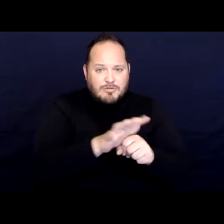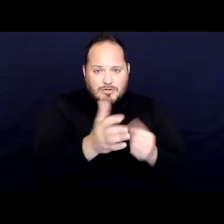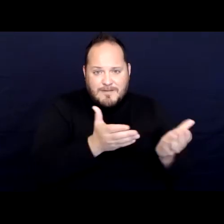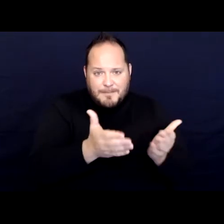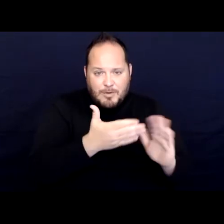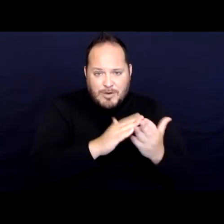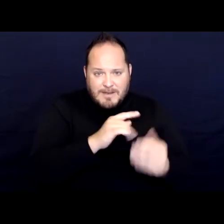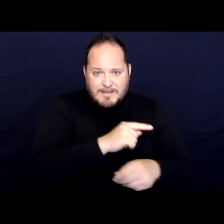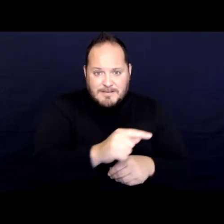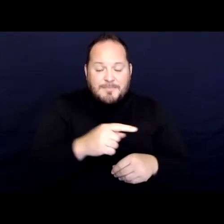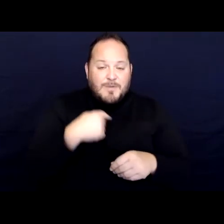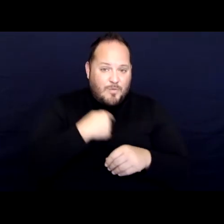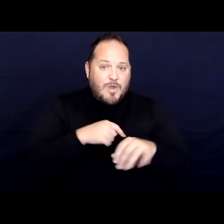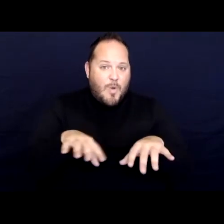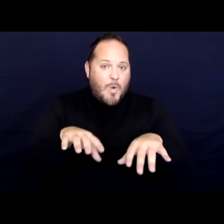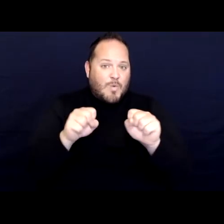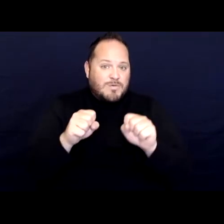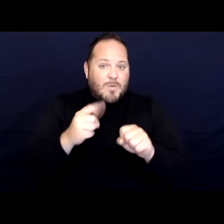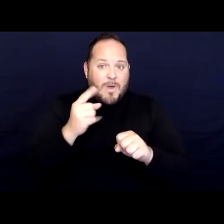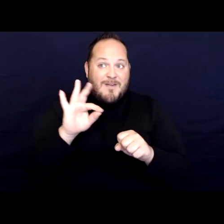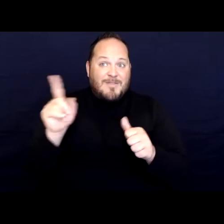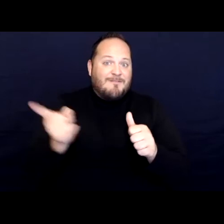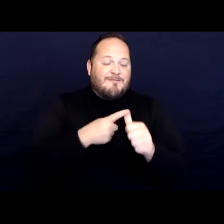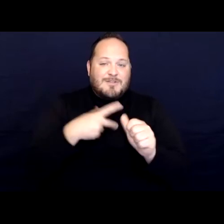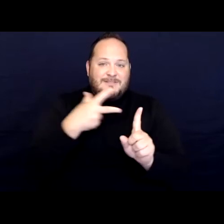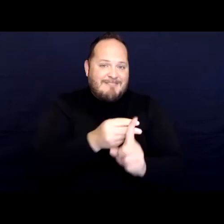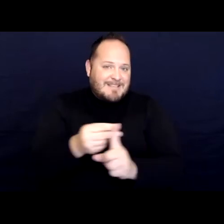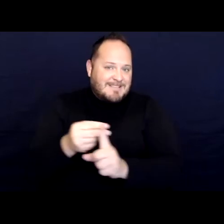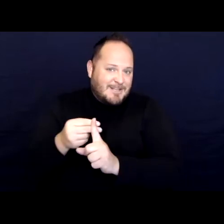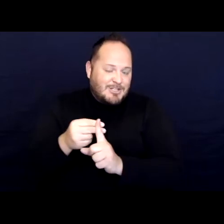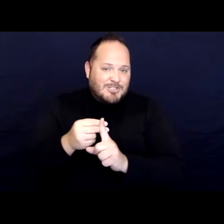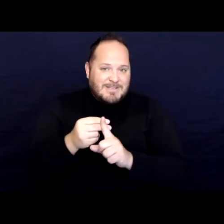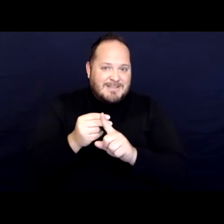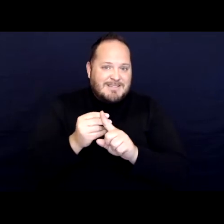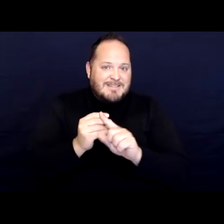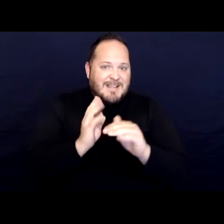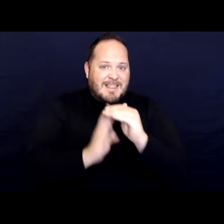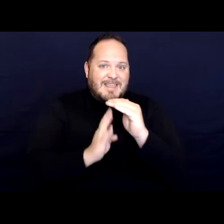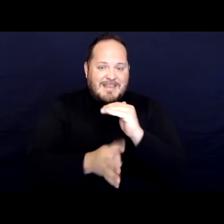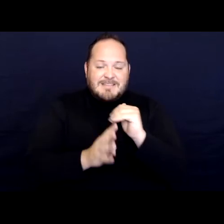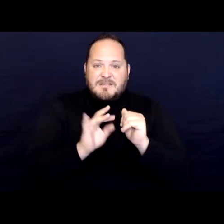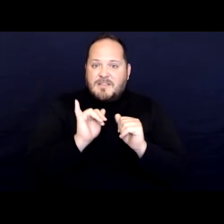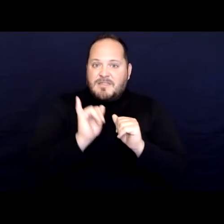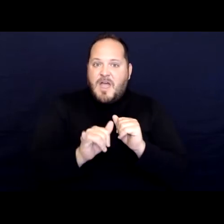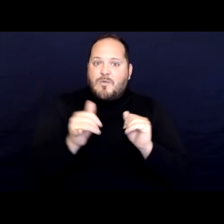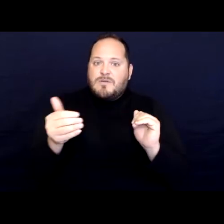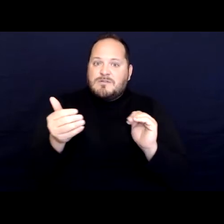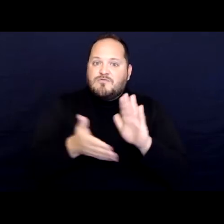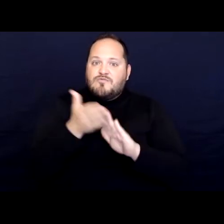vaccination clinics that was run in collaboration with the federal